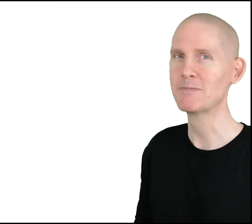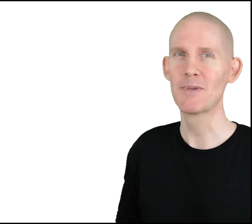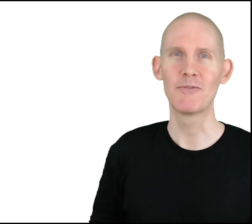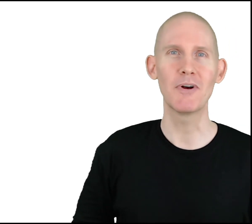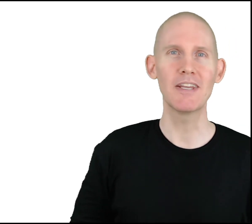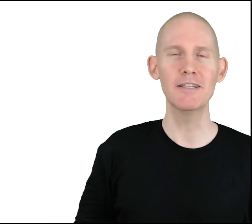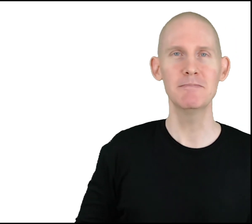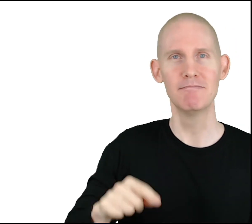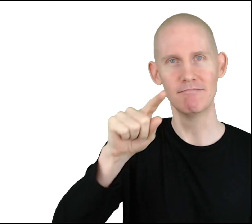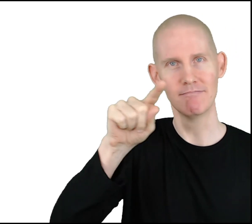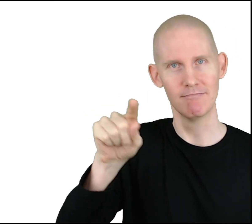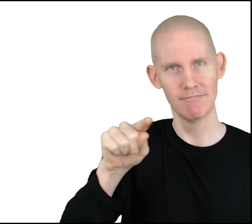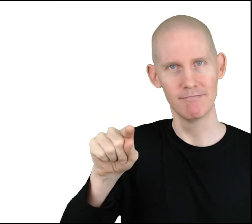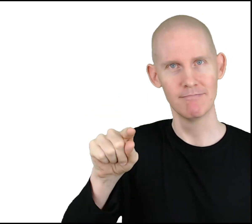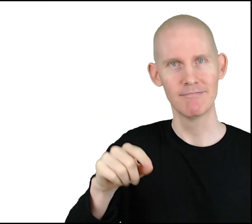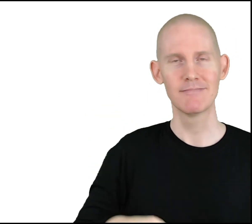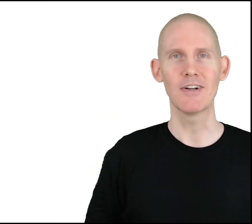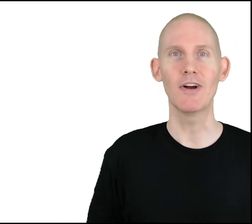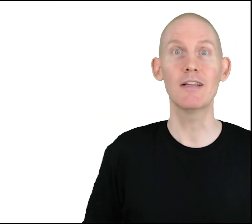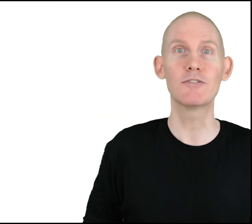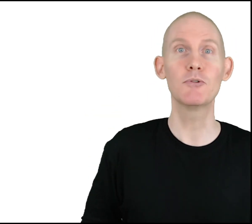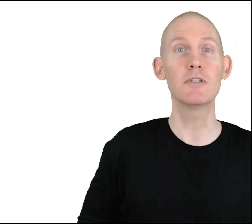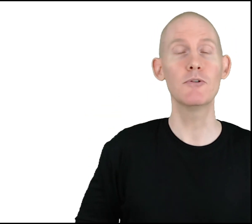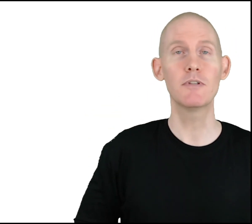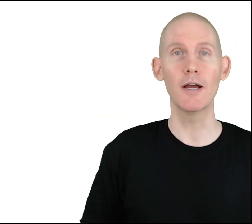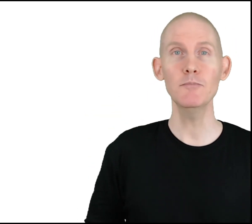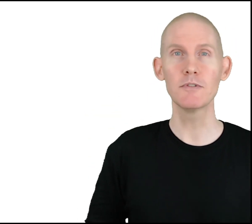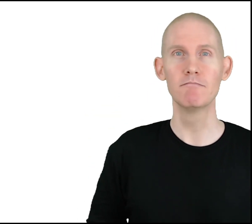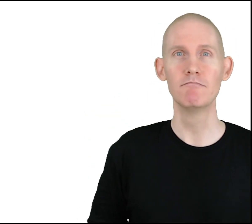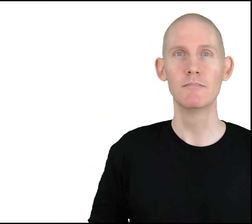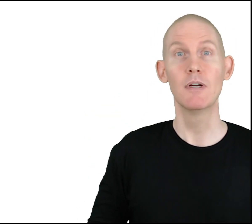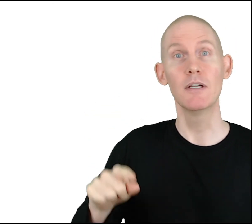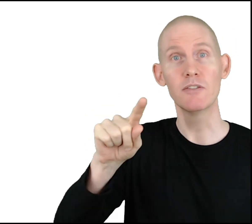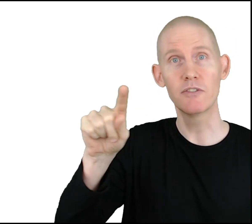Front again. All right, let's do it 2 times. Z.